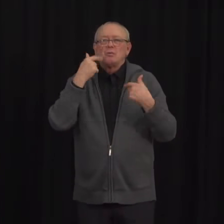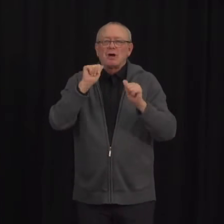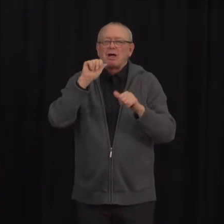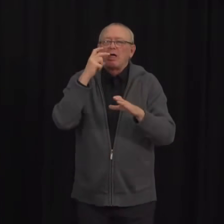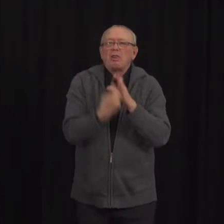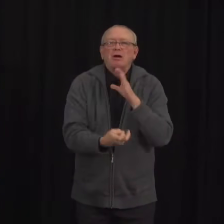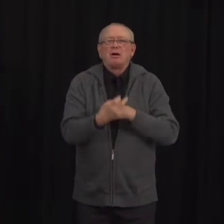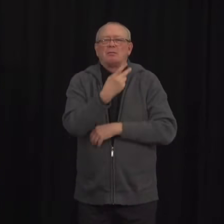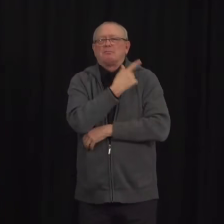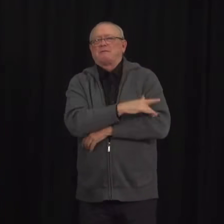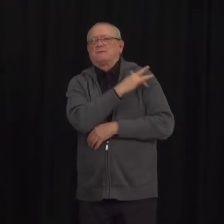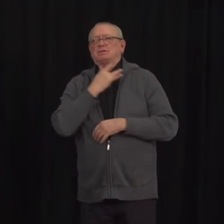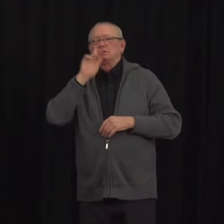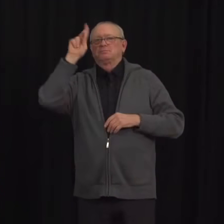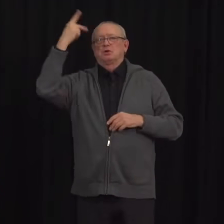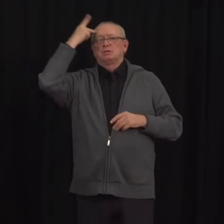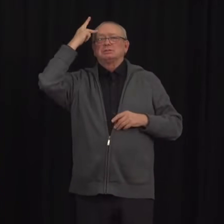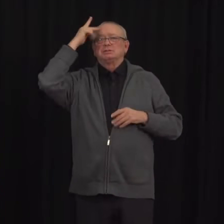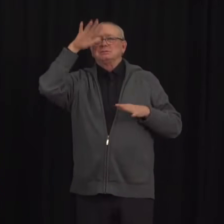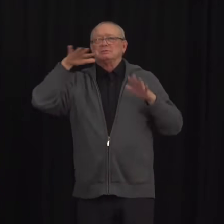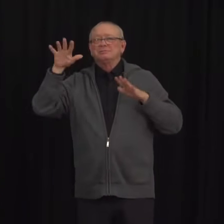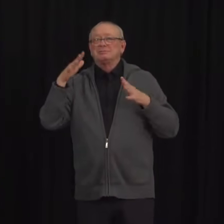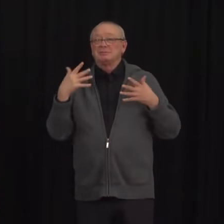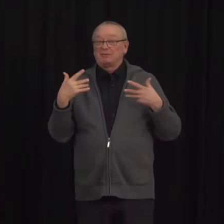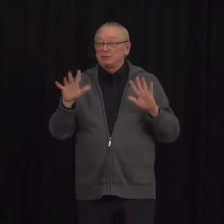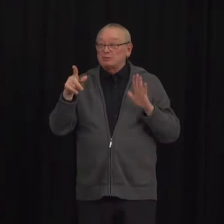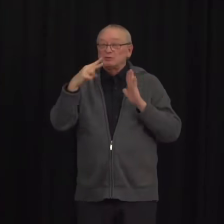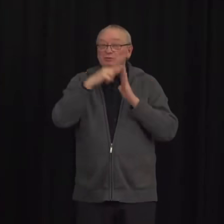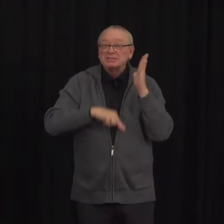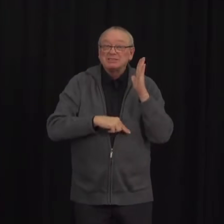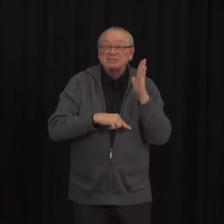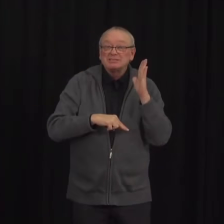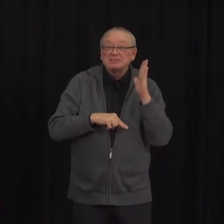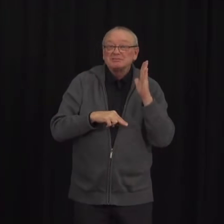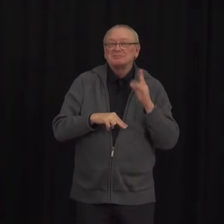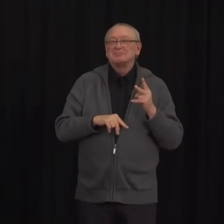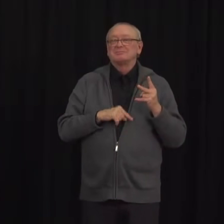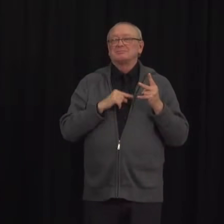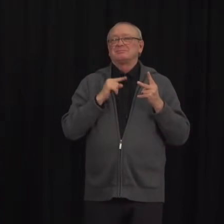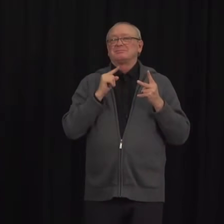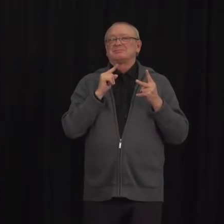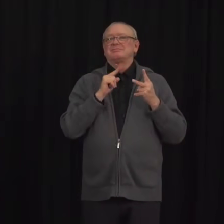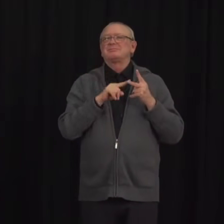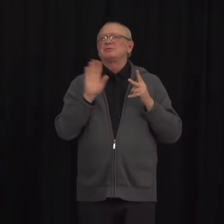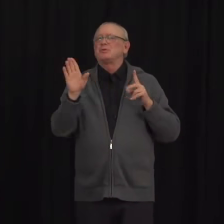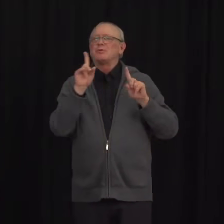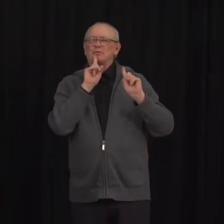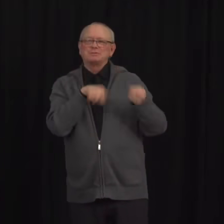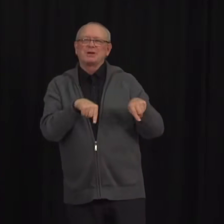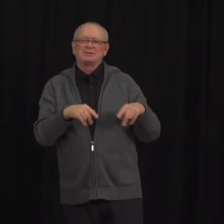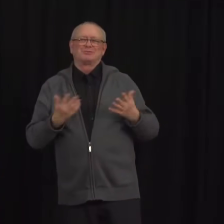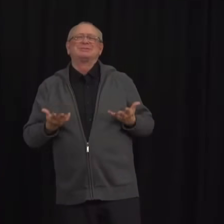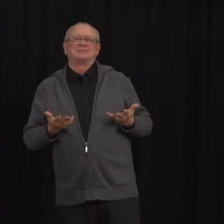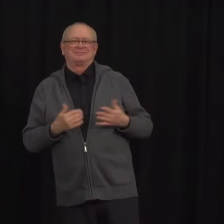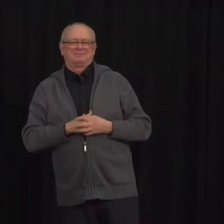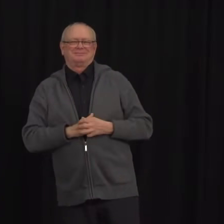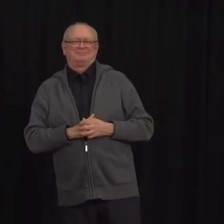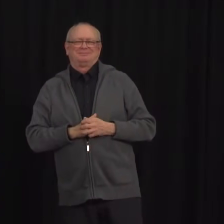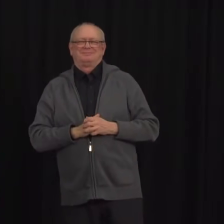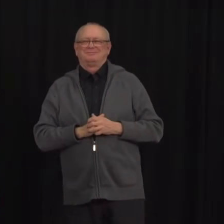ask if you have read it, and if what your response is, whether you have read it or not.